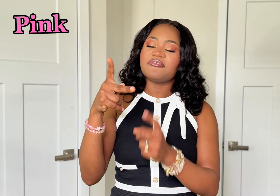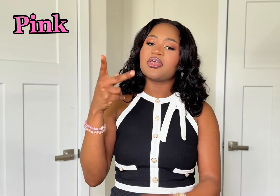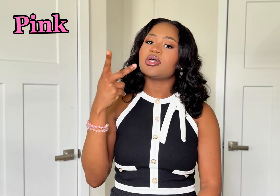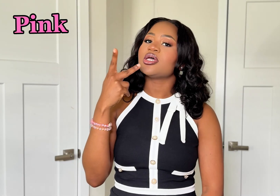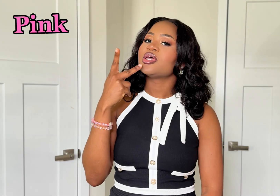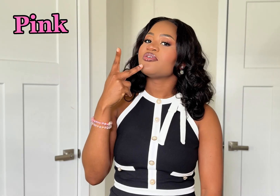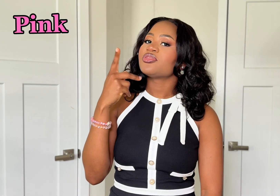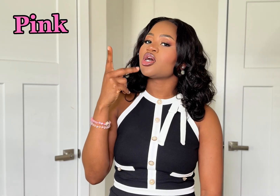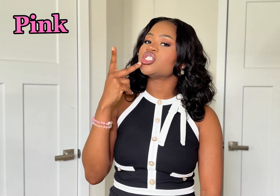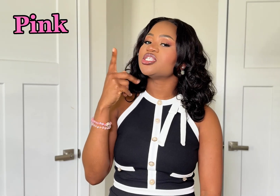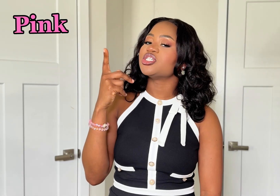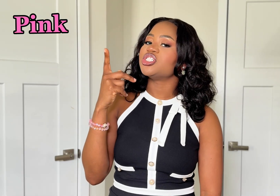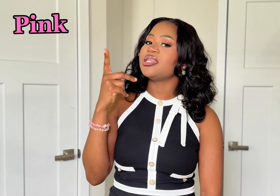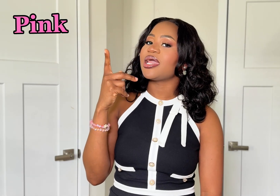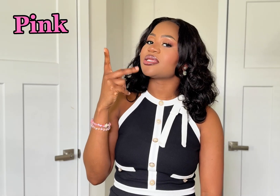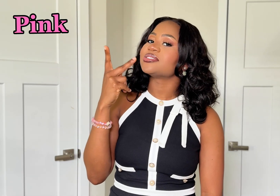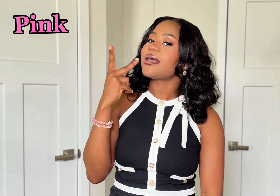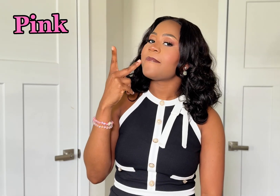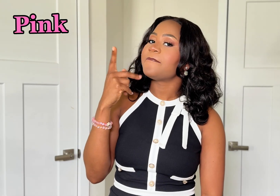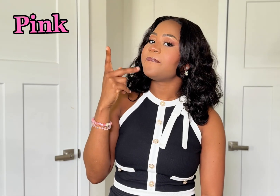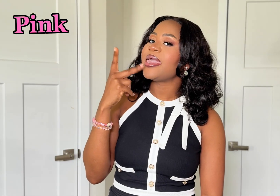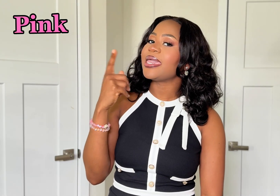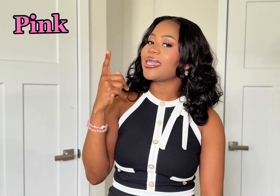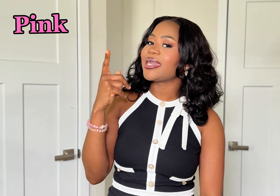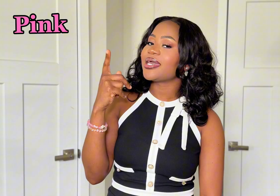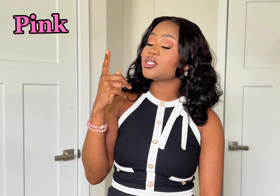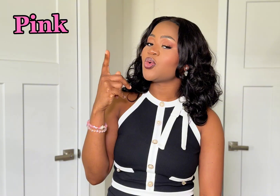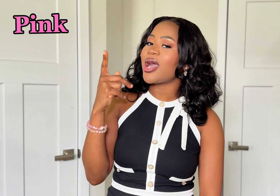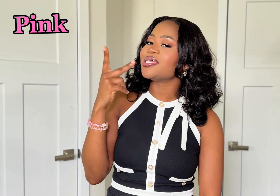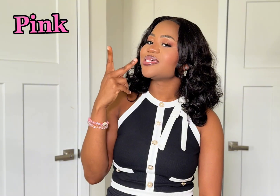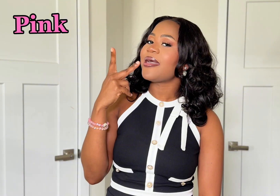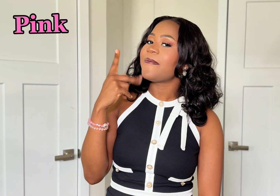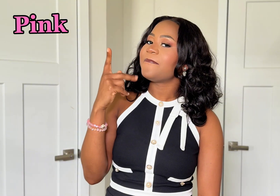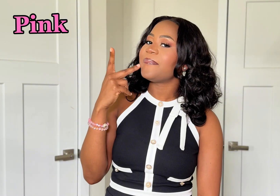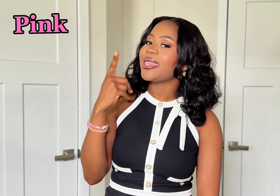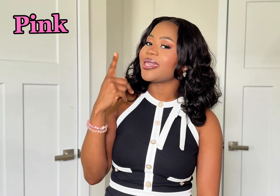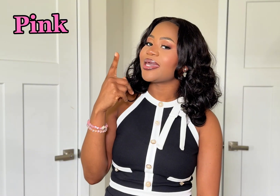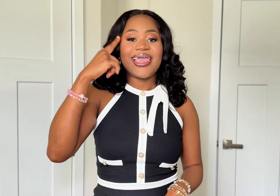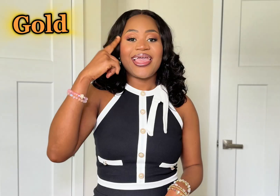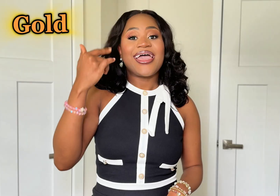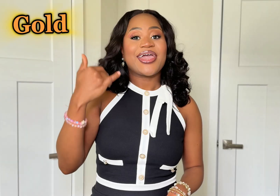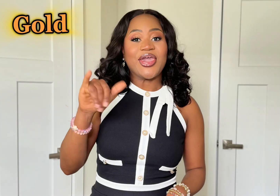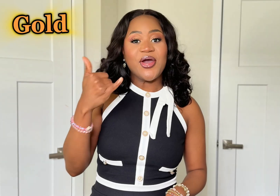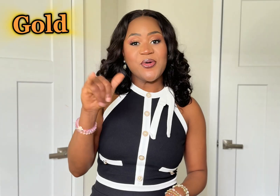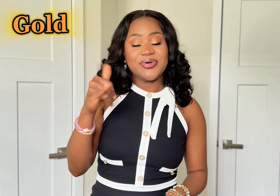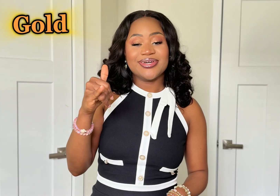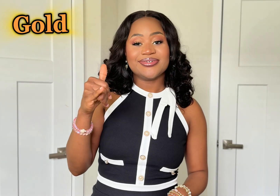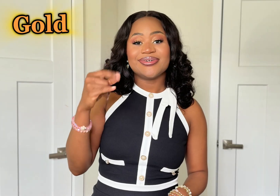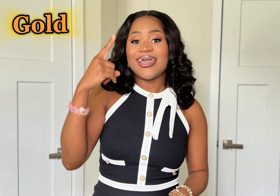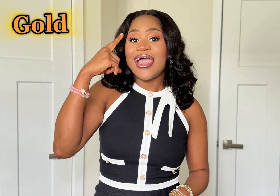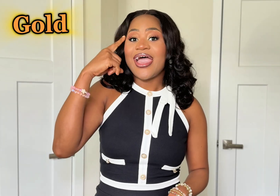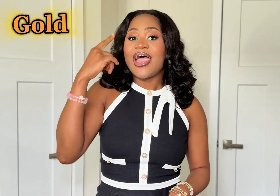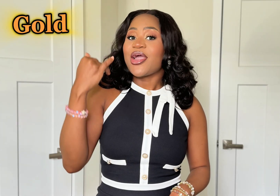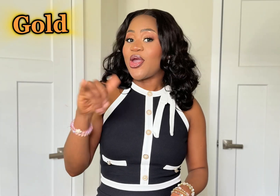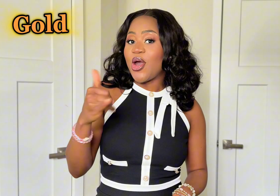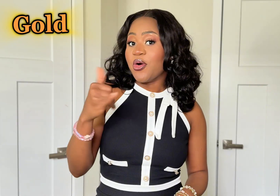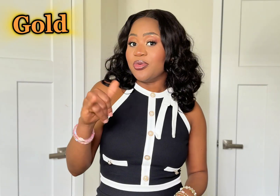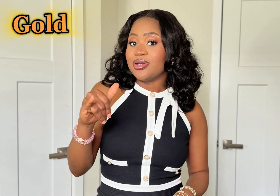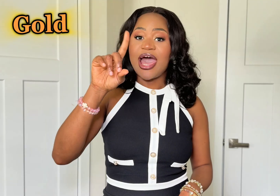finger, touching the chin like this. Pink. Twice. Pink. Gold. Gold. Have